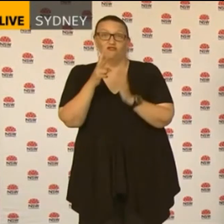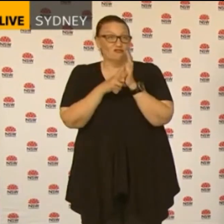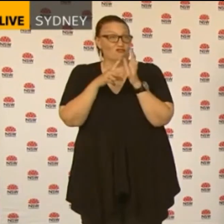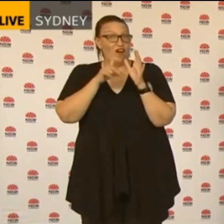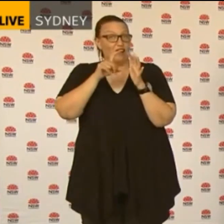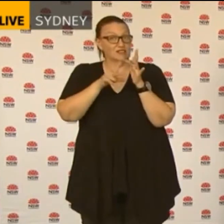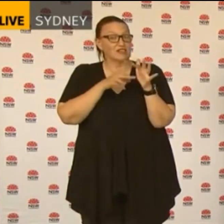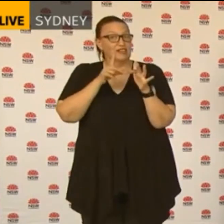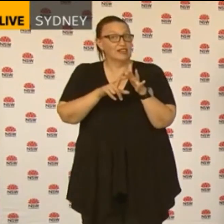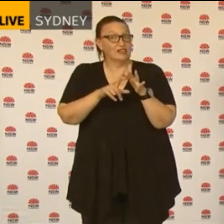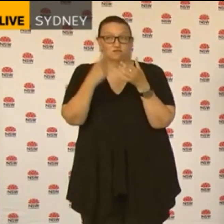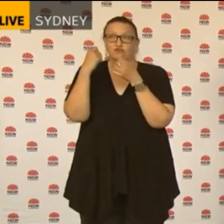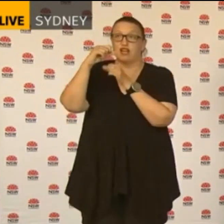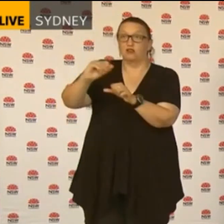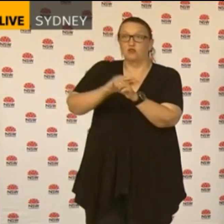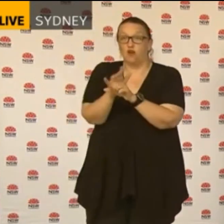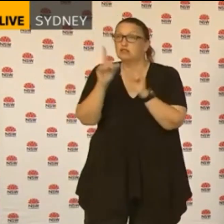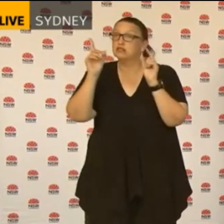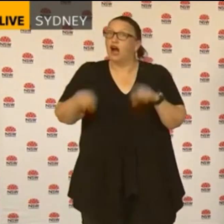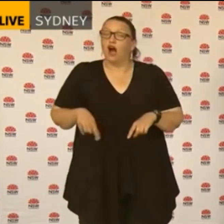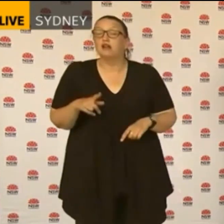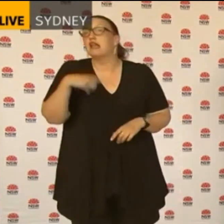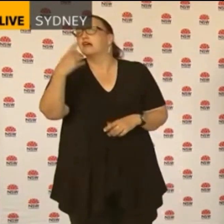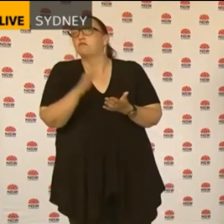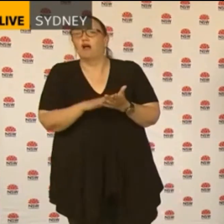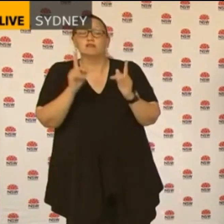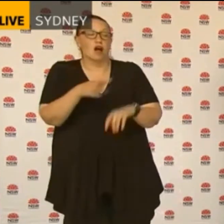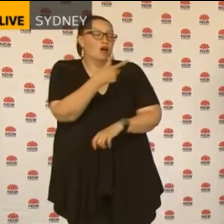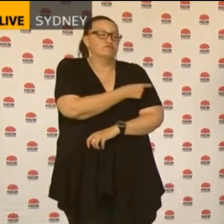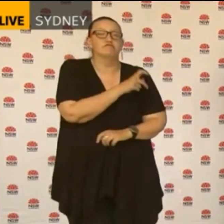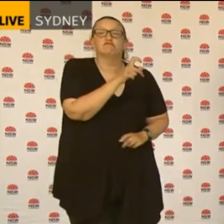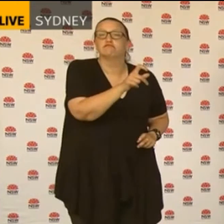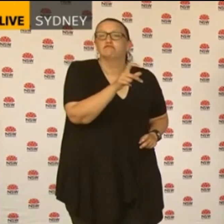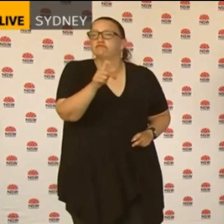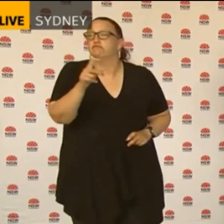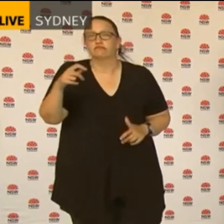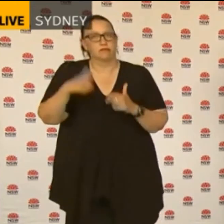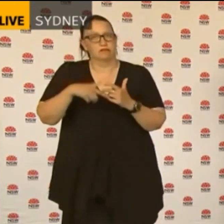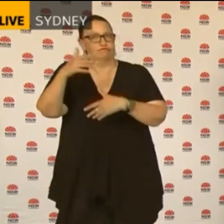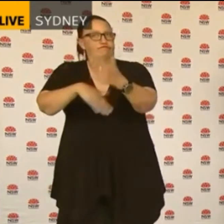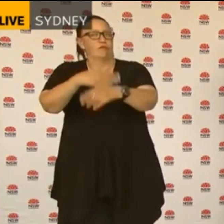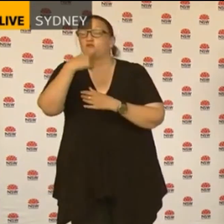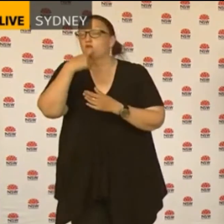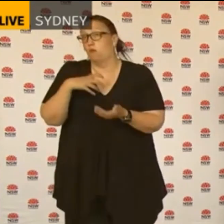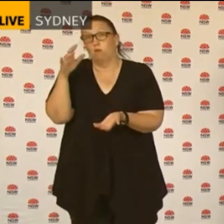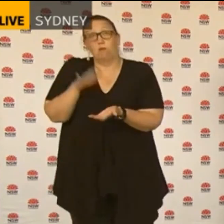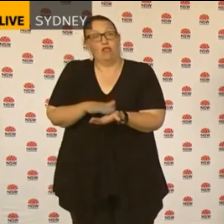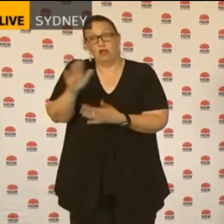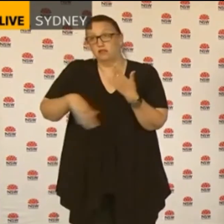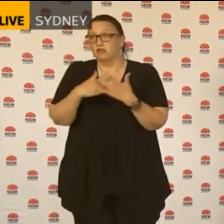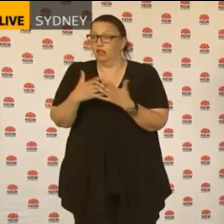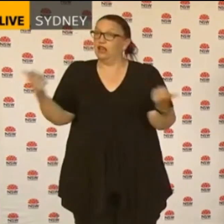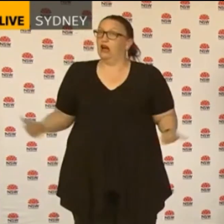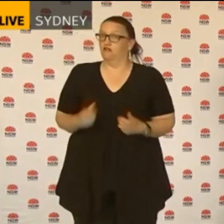have to think about, well, how can we keep our citizens mentally well? How can we make sure they're able to move around, conduct business?